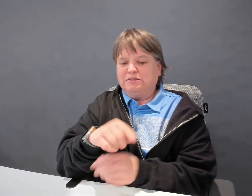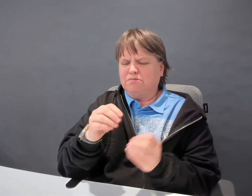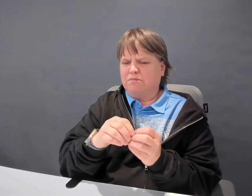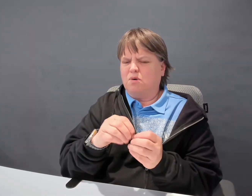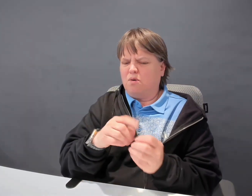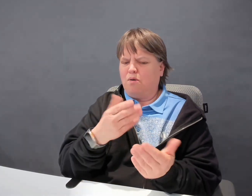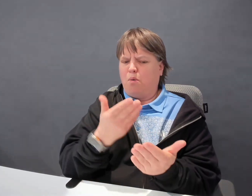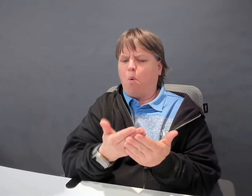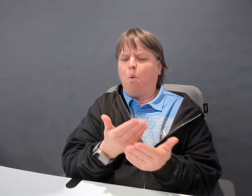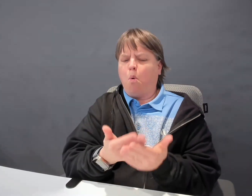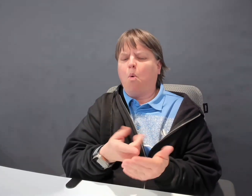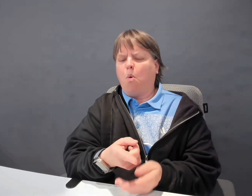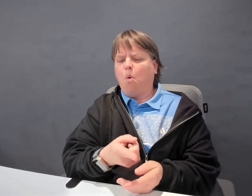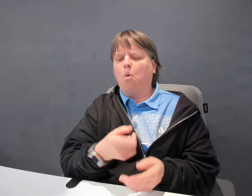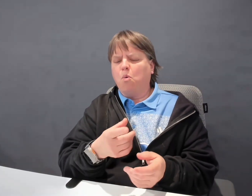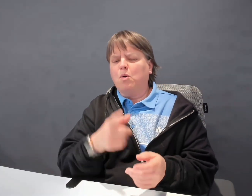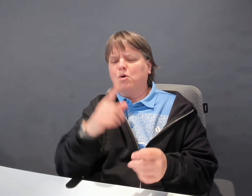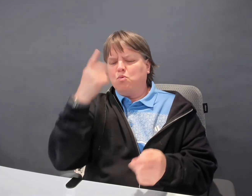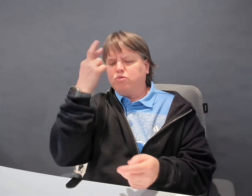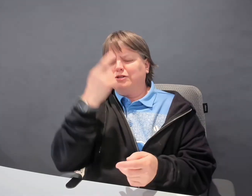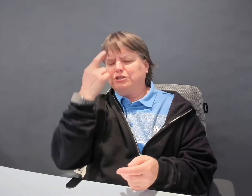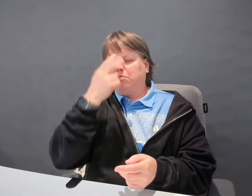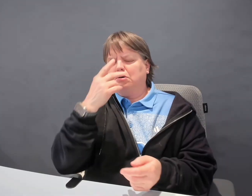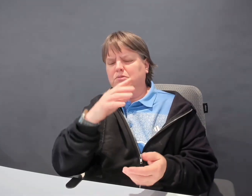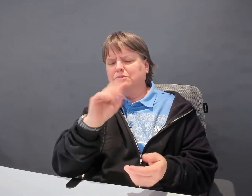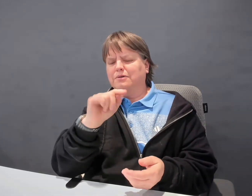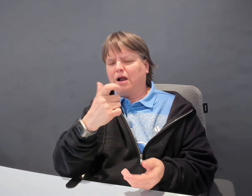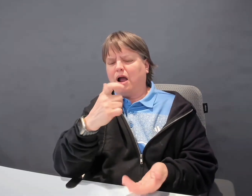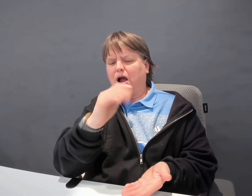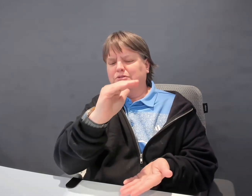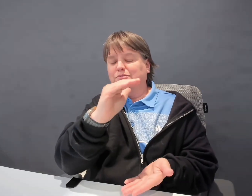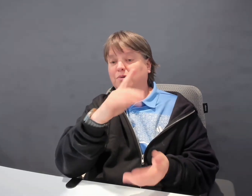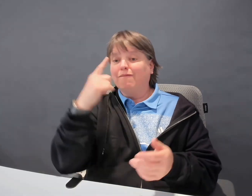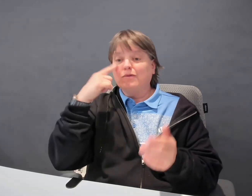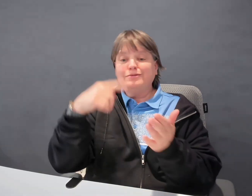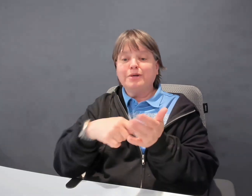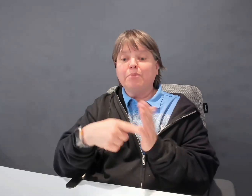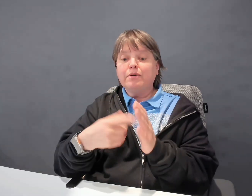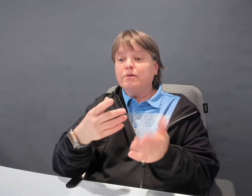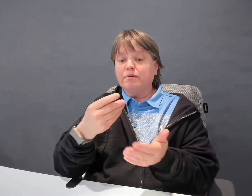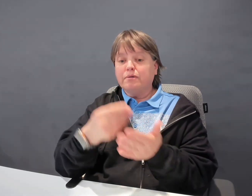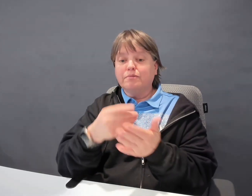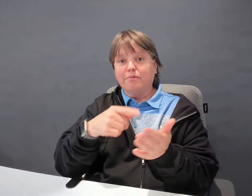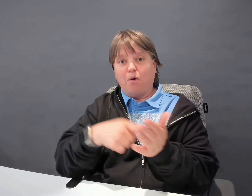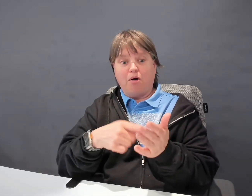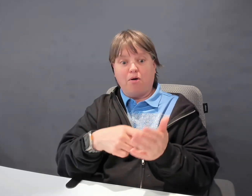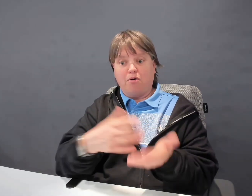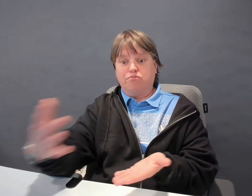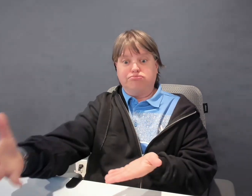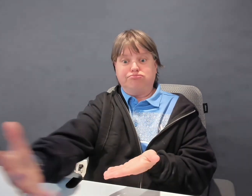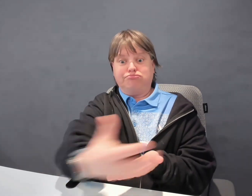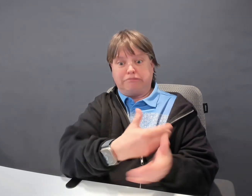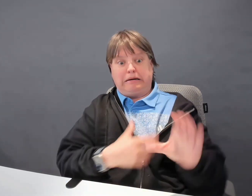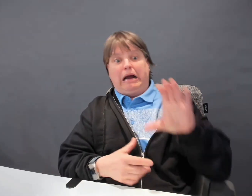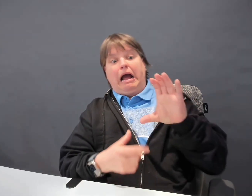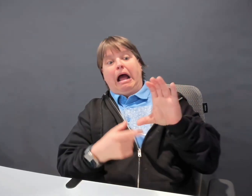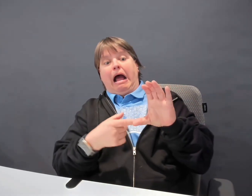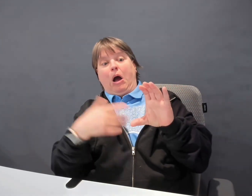category. It's the ones that are itemized are more reasonable and easy to show to the IRS and